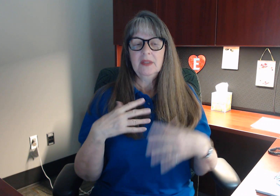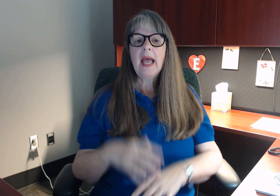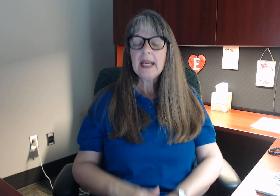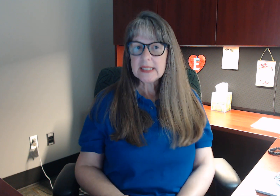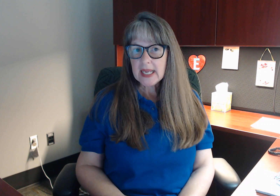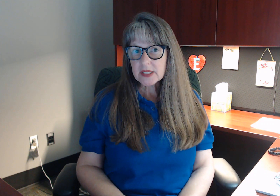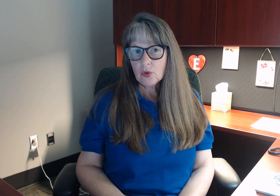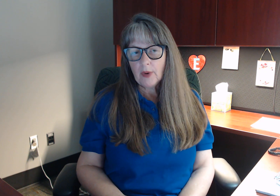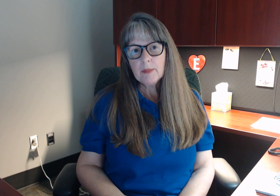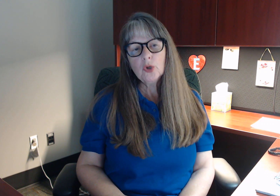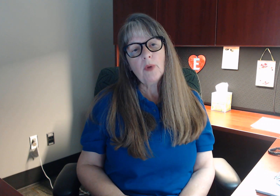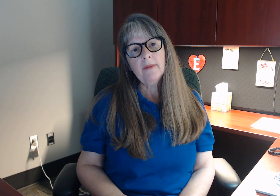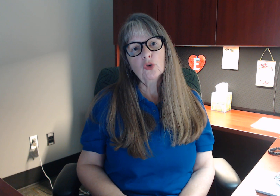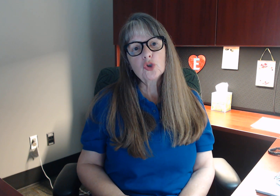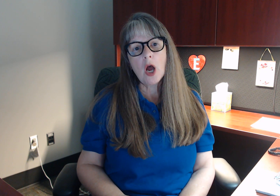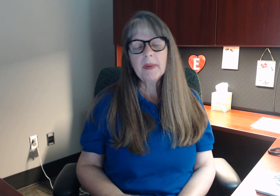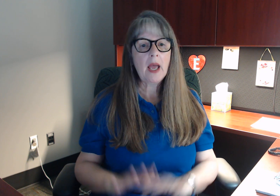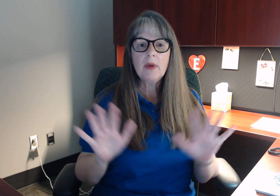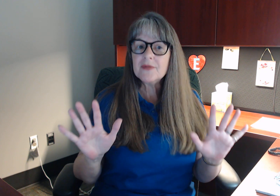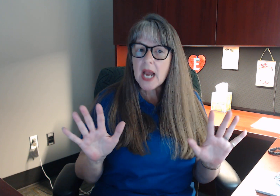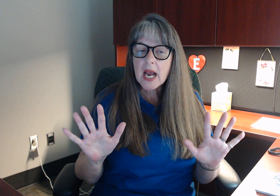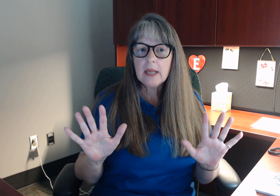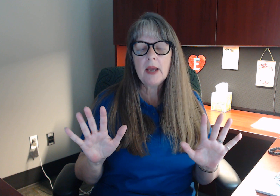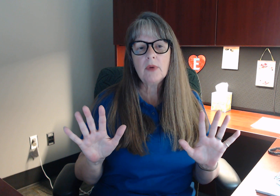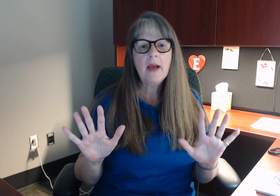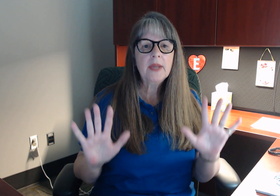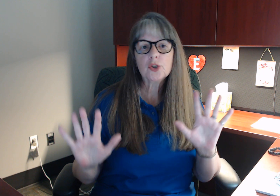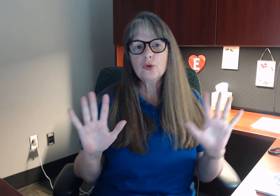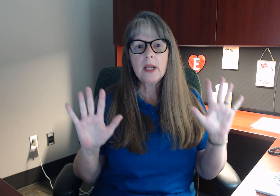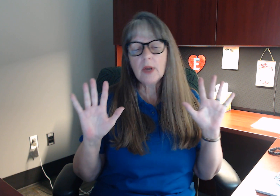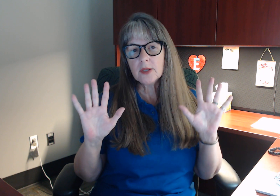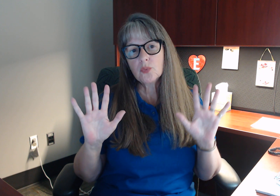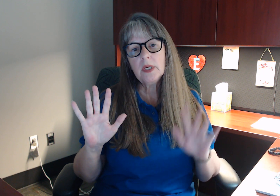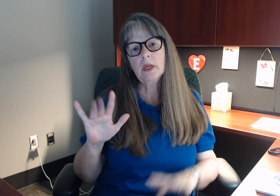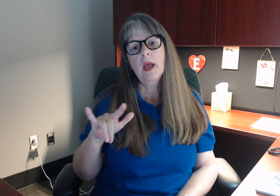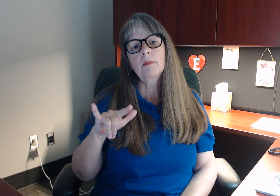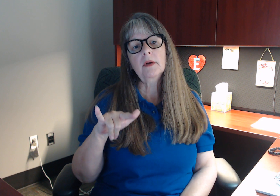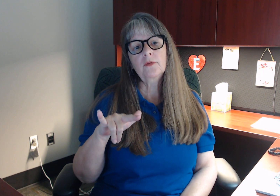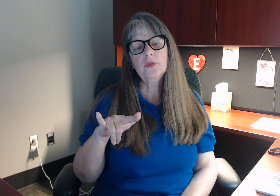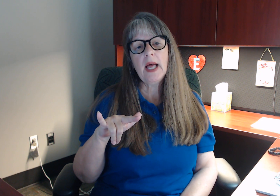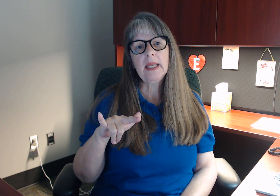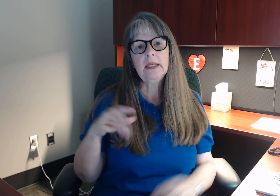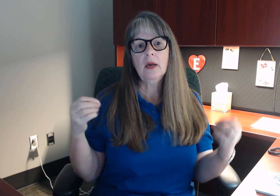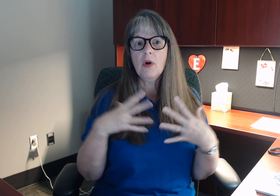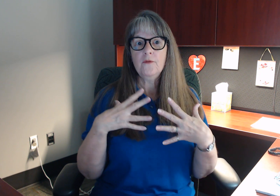that is ASL grammar. You have your topic. I don't have time. I don't have yesterday or last week, but flying, oh, I